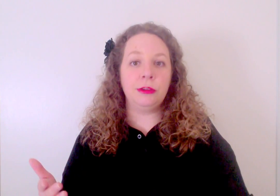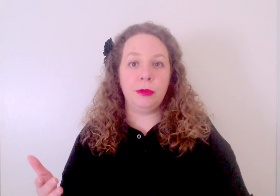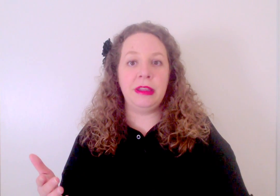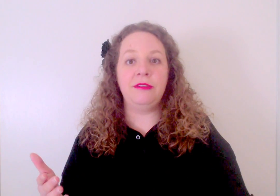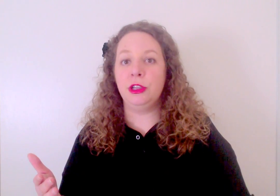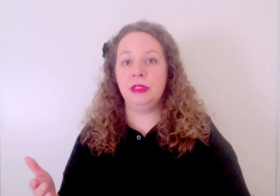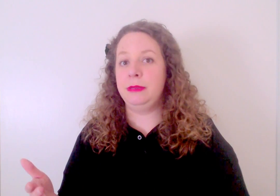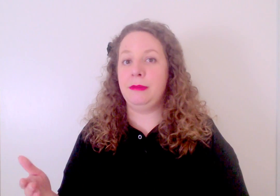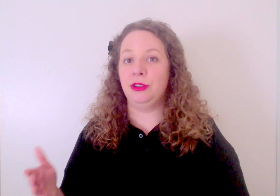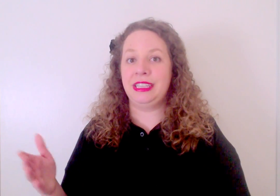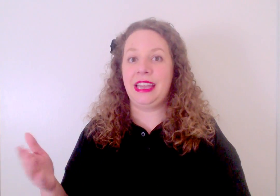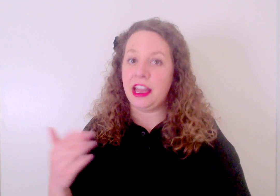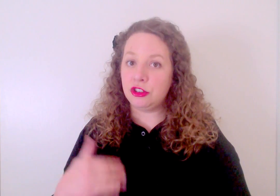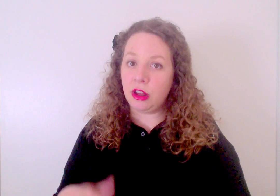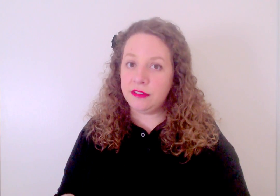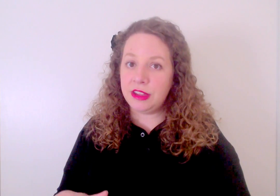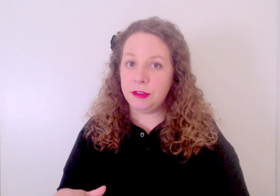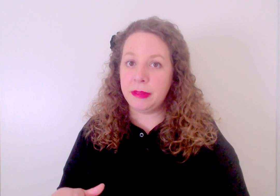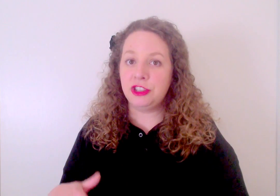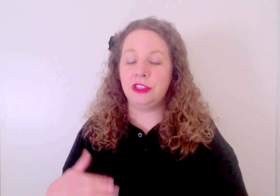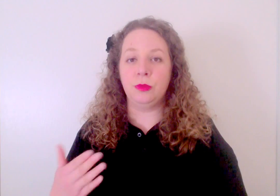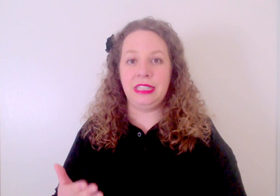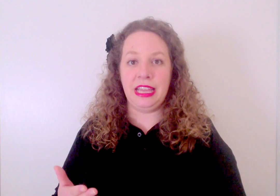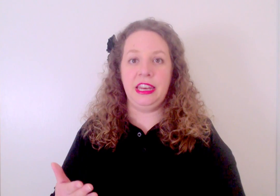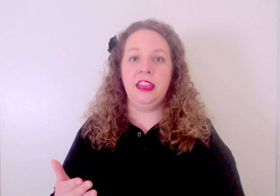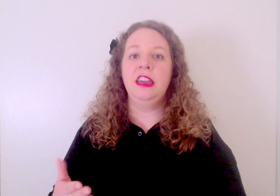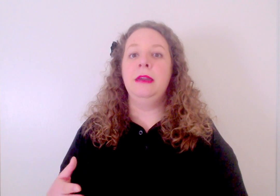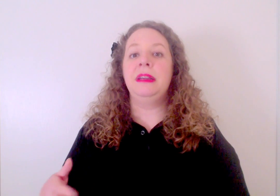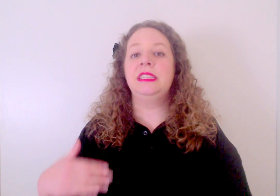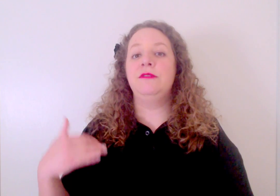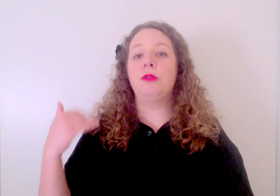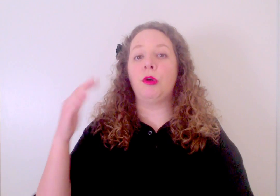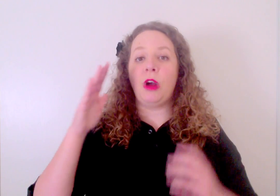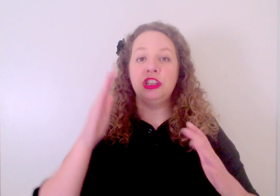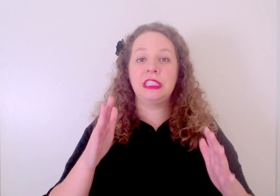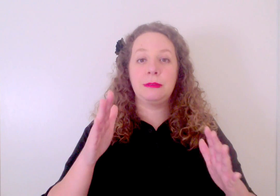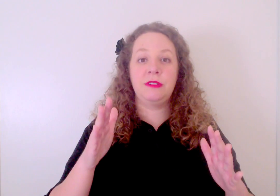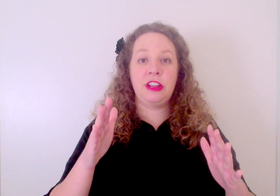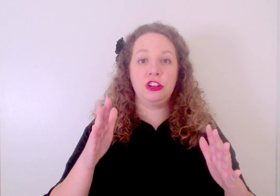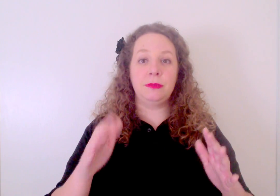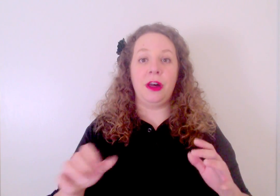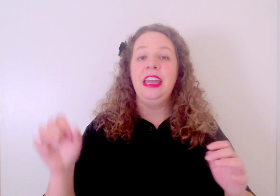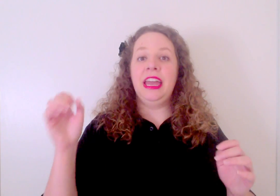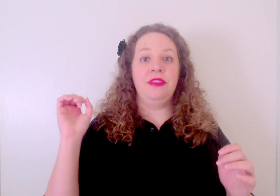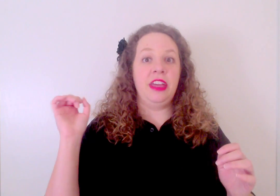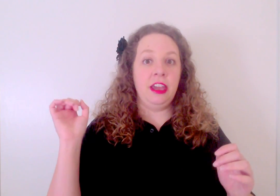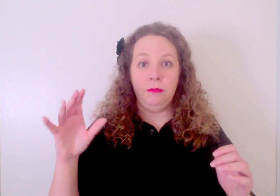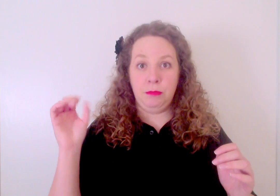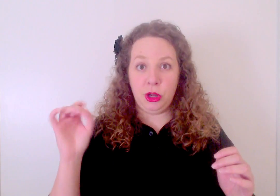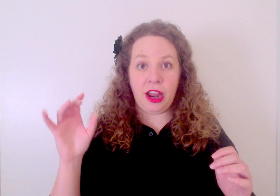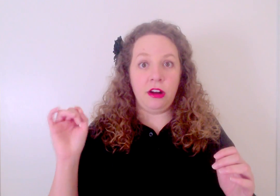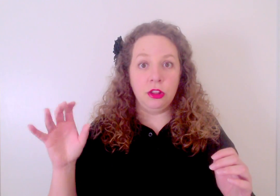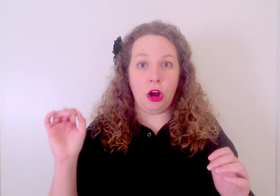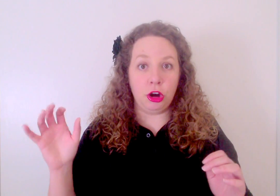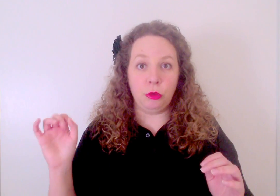be for you to be able to catch all of the information and retain it. Because if you are watching someone fingerspell and they put out a longer